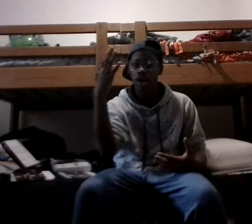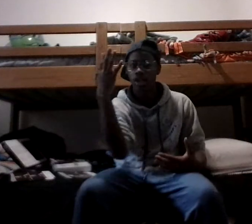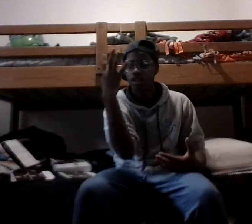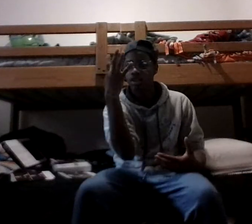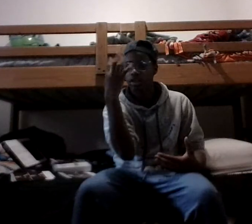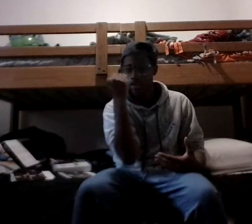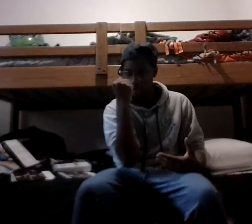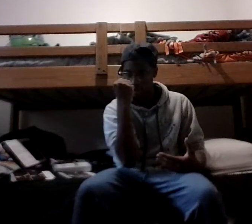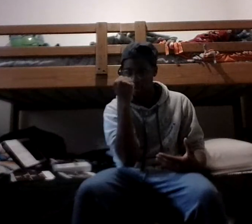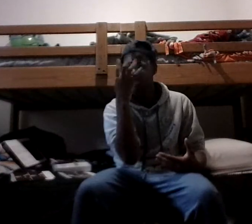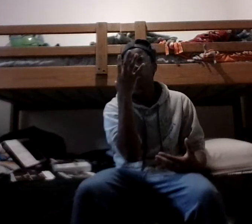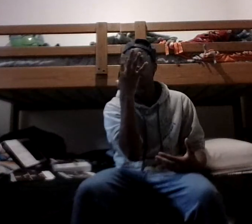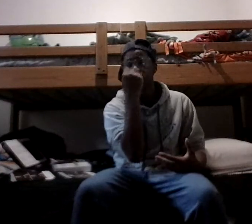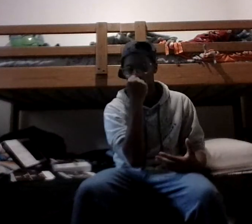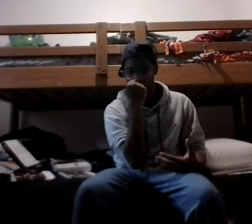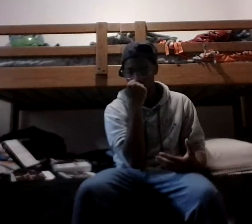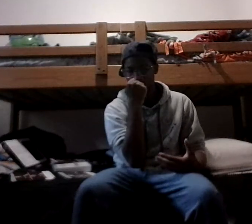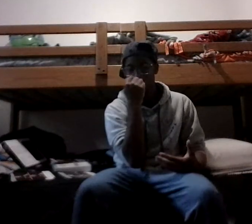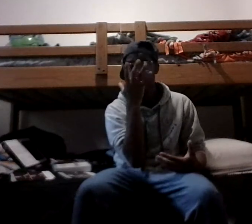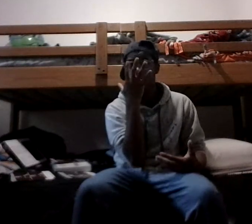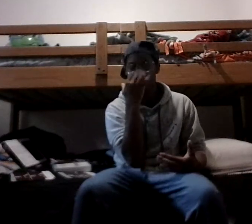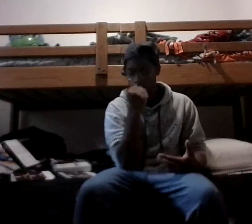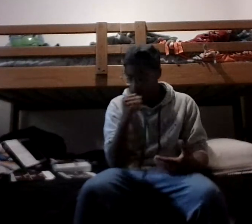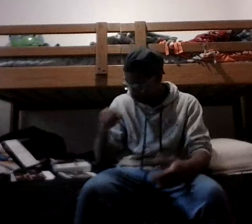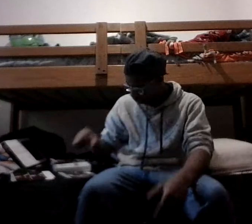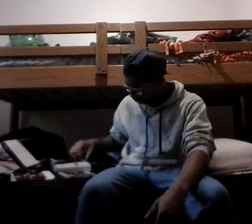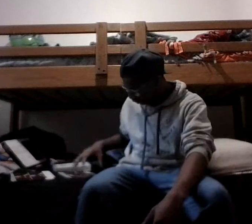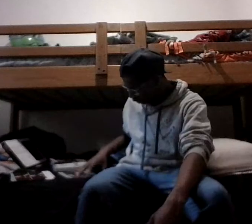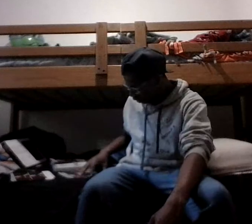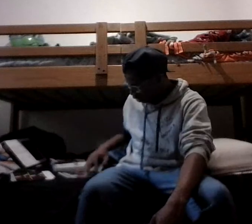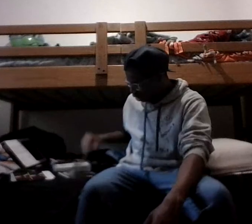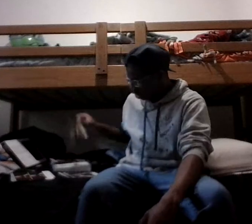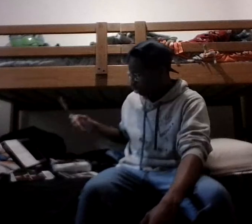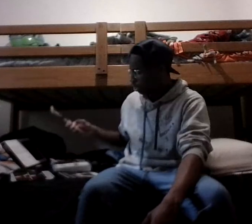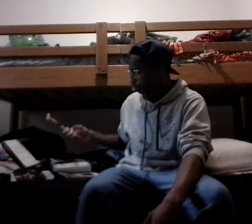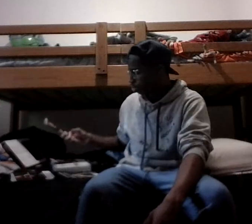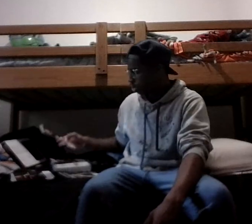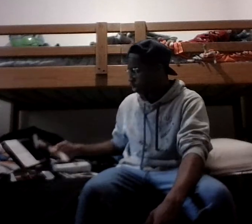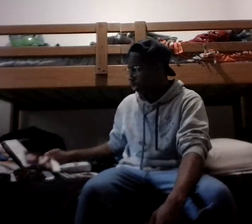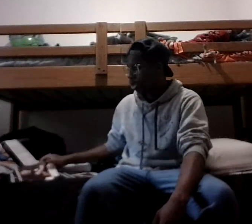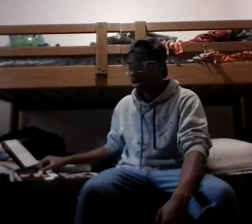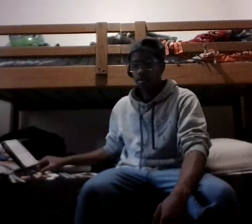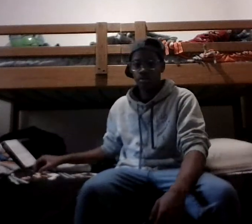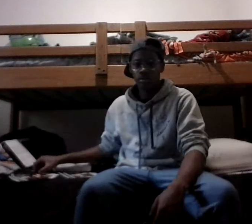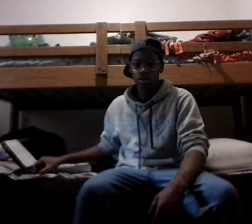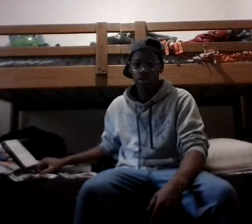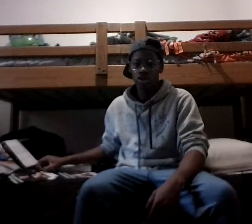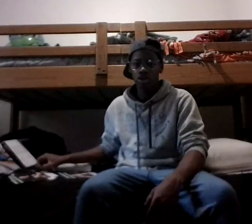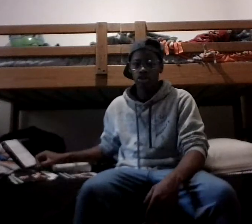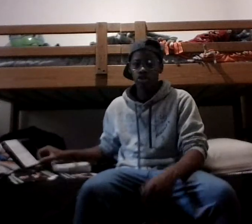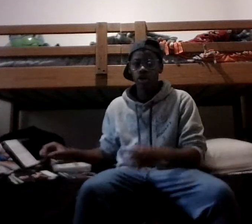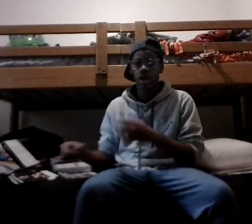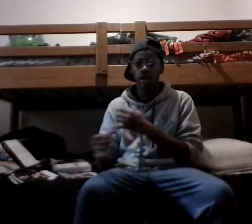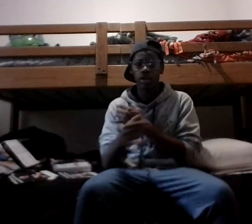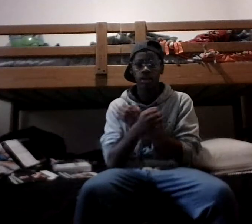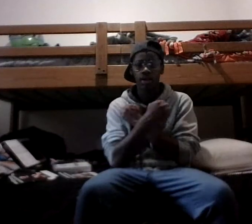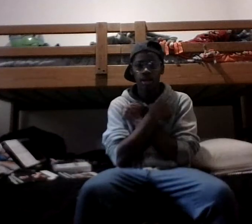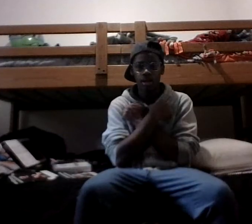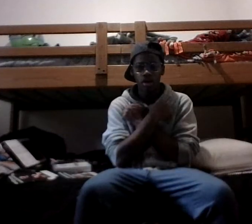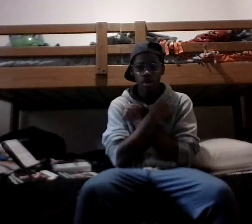eyes sleep sleep sleep our next word love so you got love